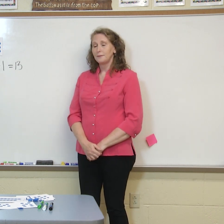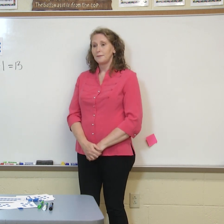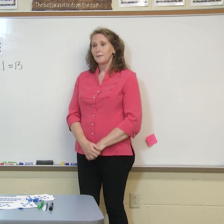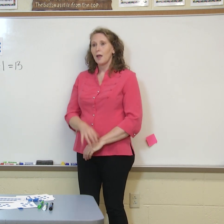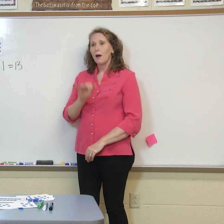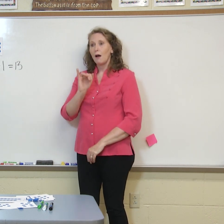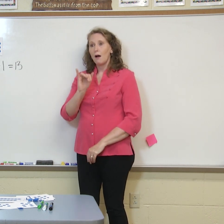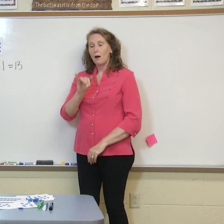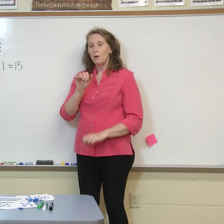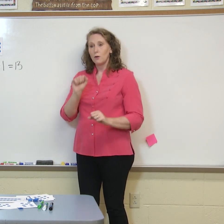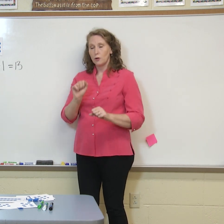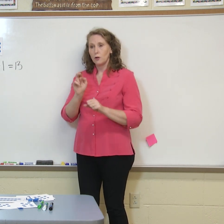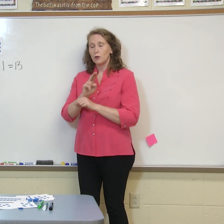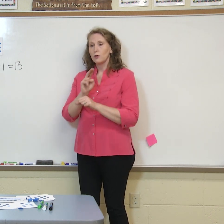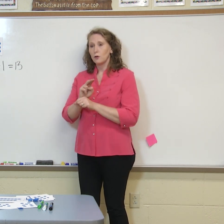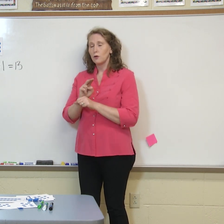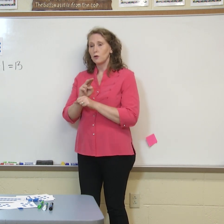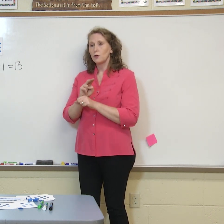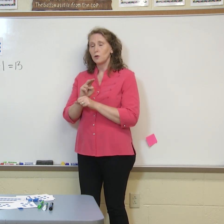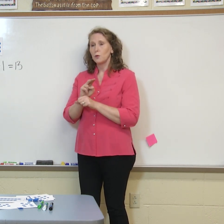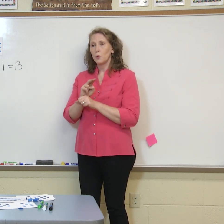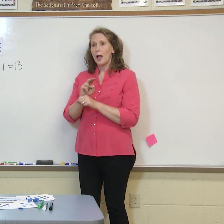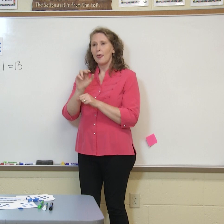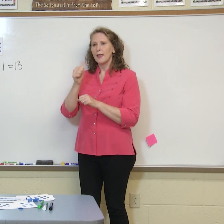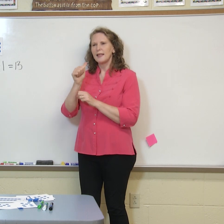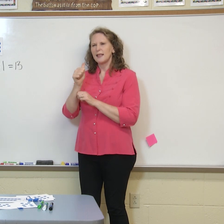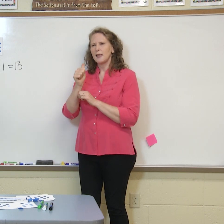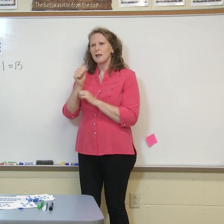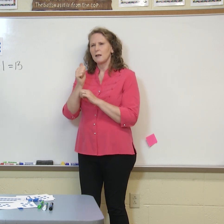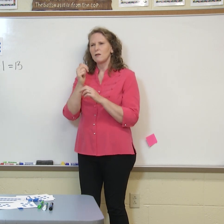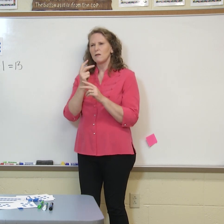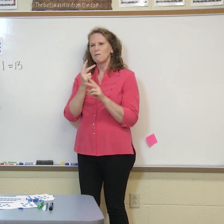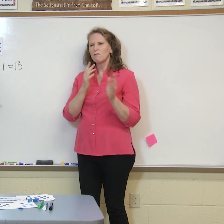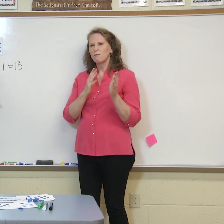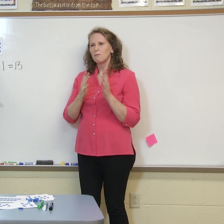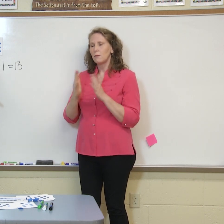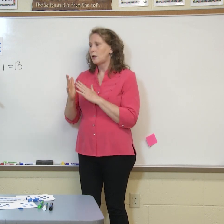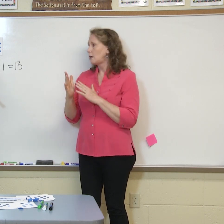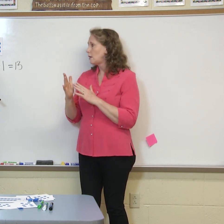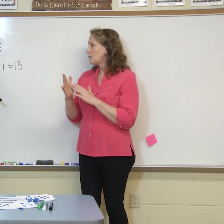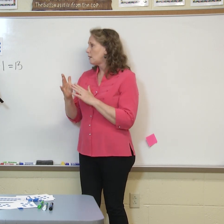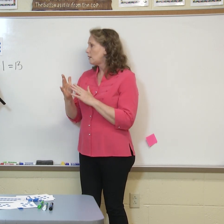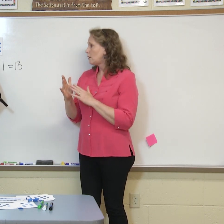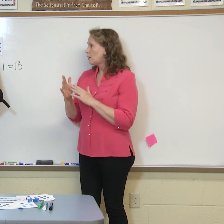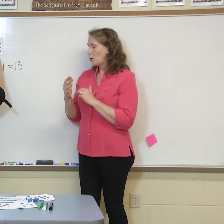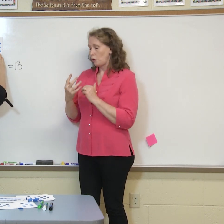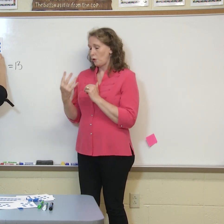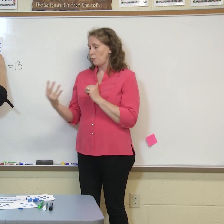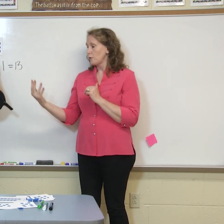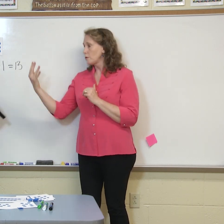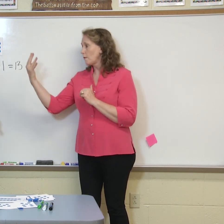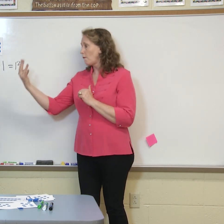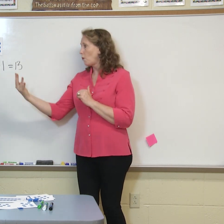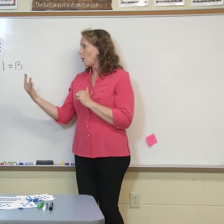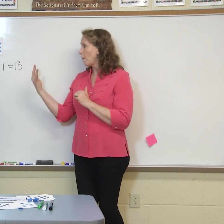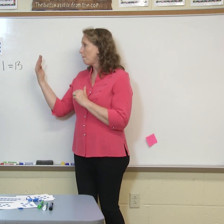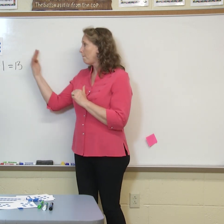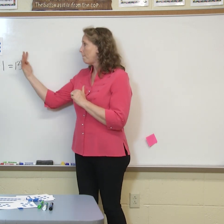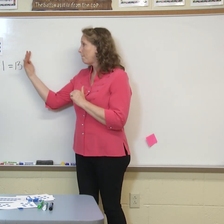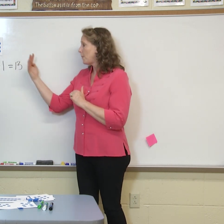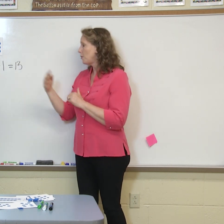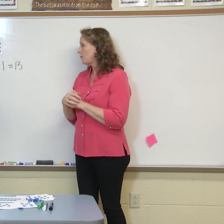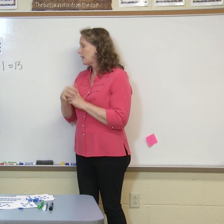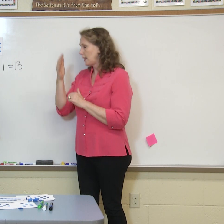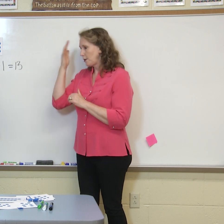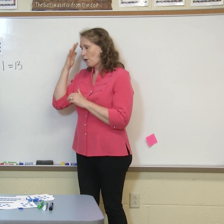Oh, you could use the make a 10 strategy. In your mind's eye, you could move these 4 over here and